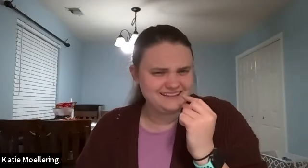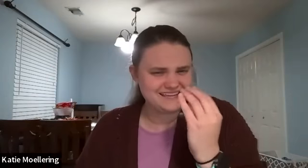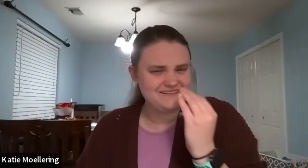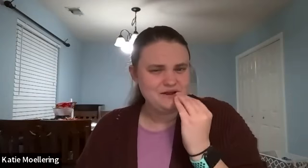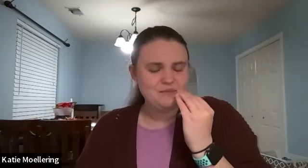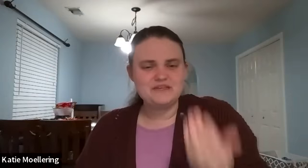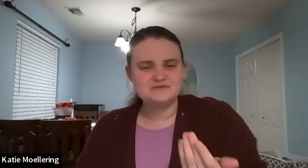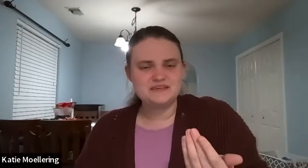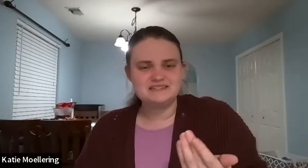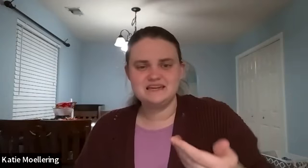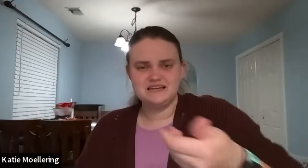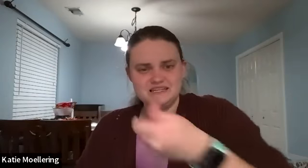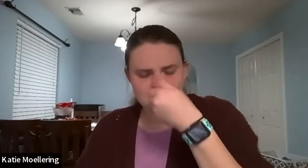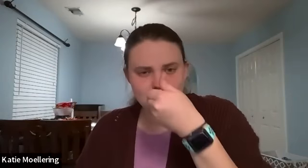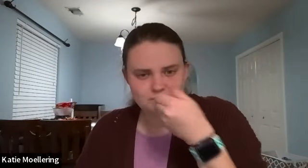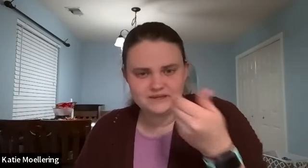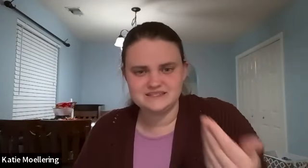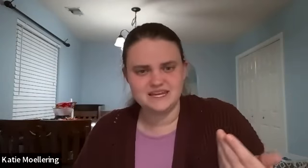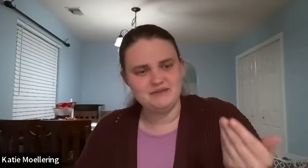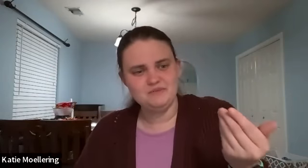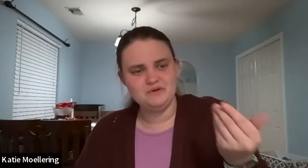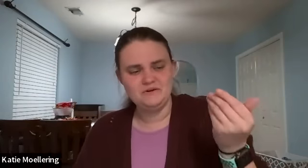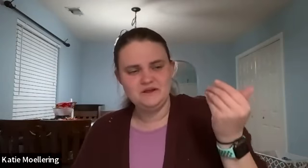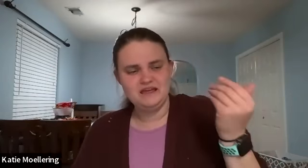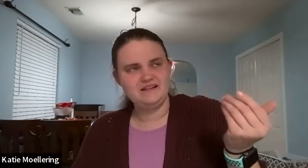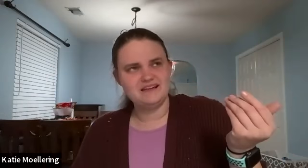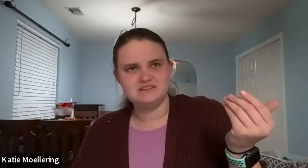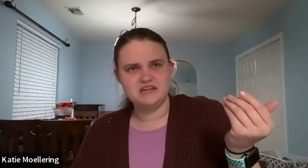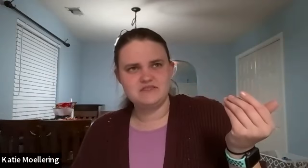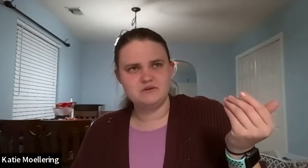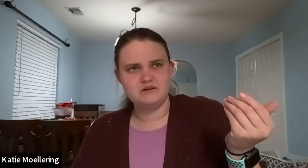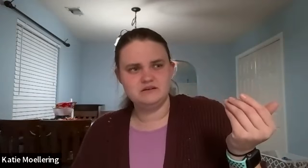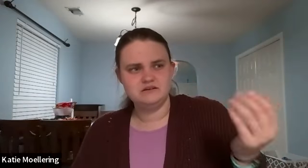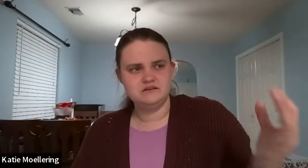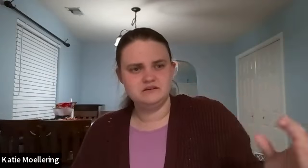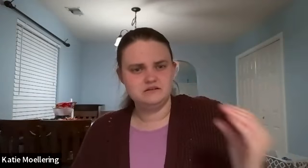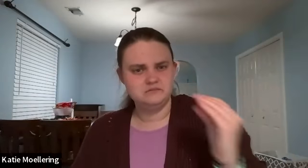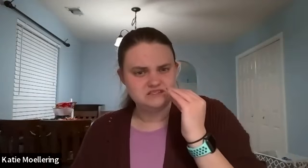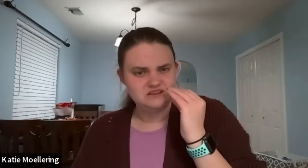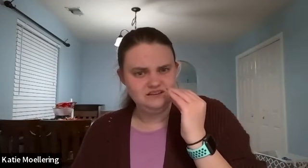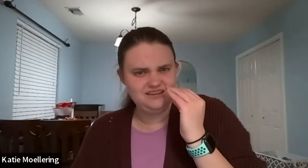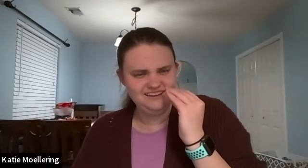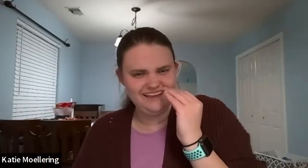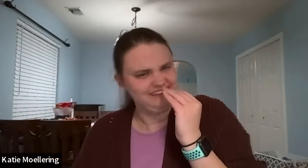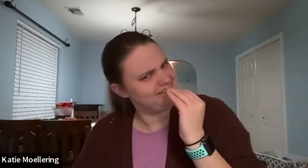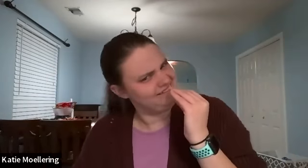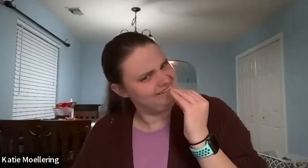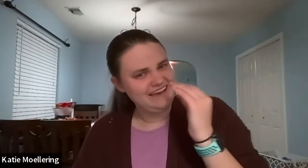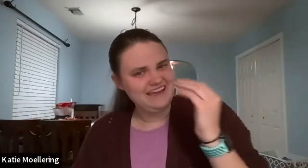So, but that's what they say is like, it's how you hold a pizza. And I remember in class looking at them going, pizza? Like, and they're